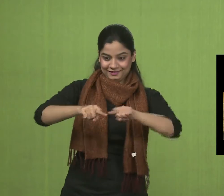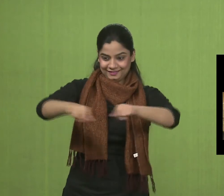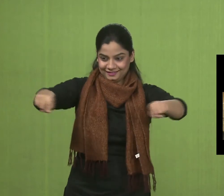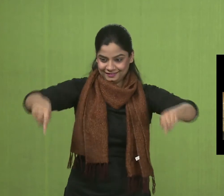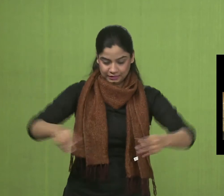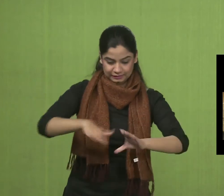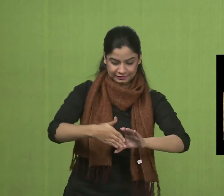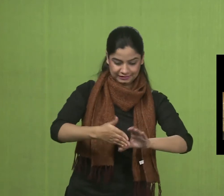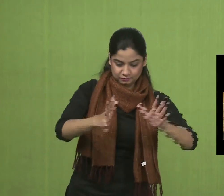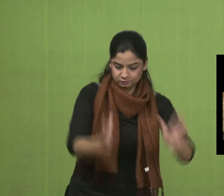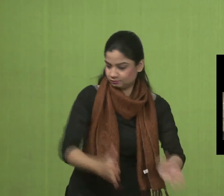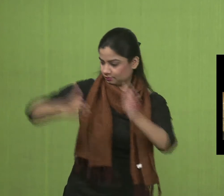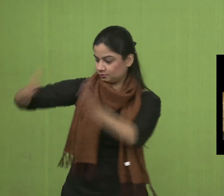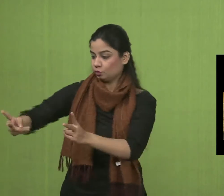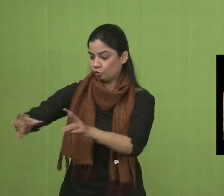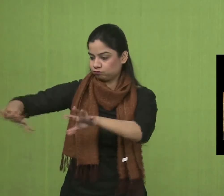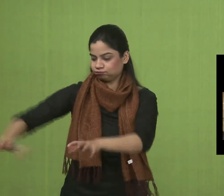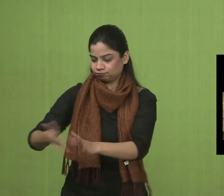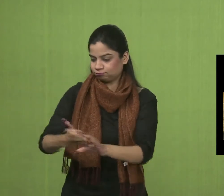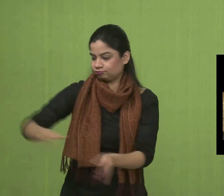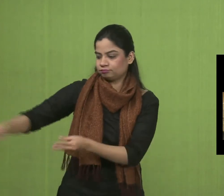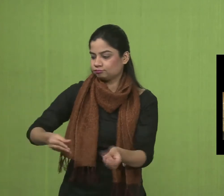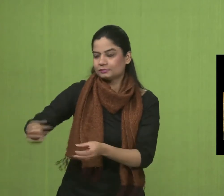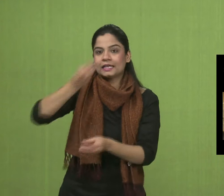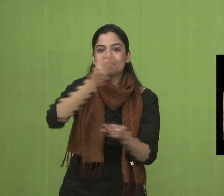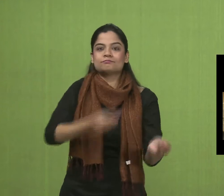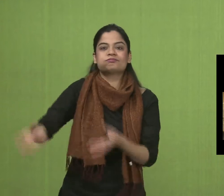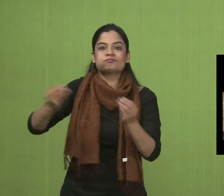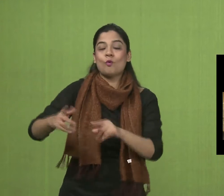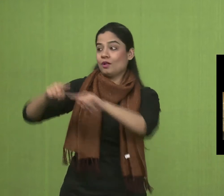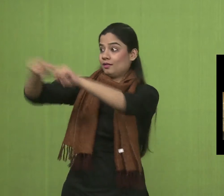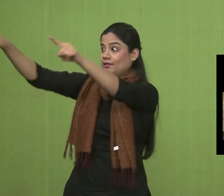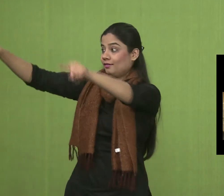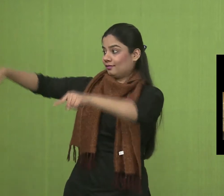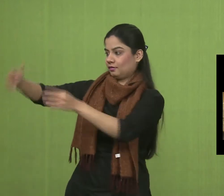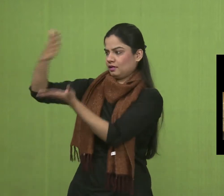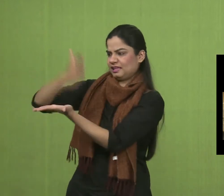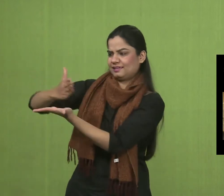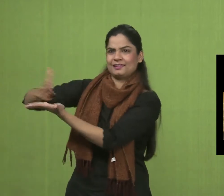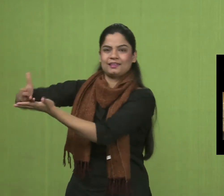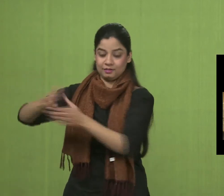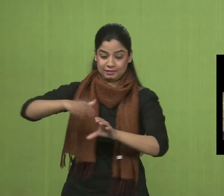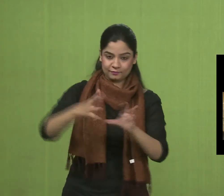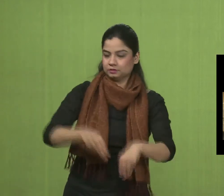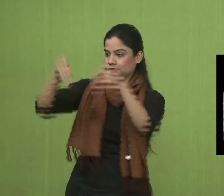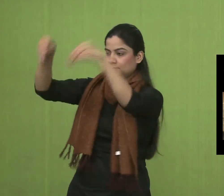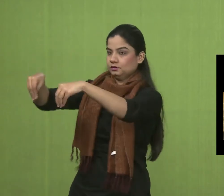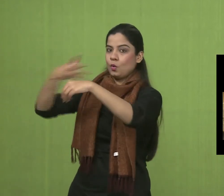keep it the closer by. So you can have double sink also for washing the utensils, or you can keep the